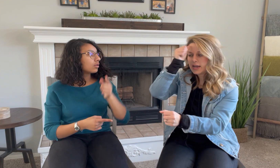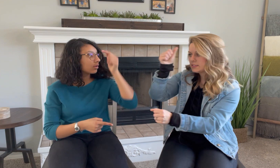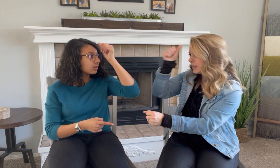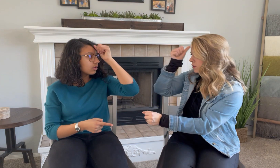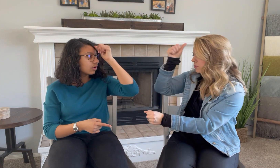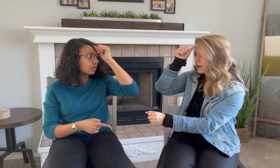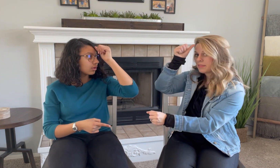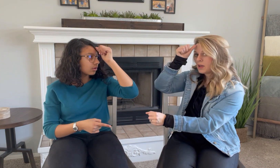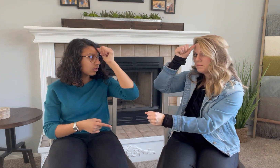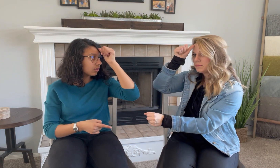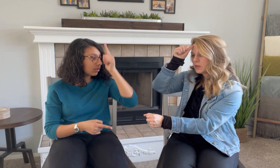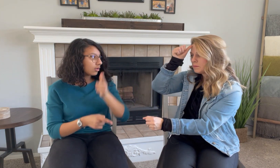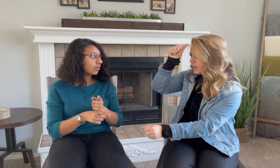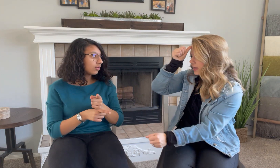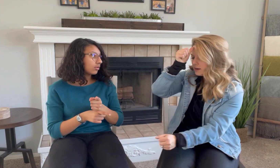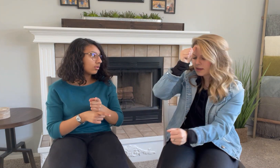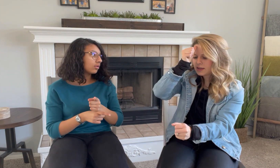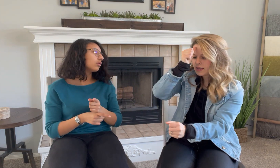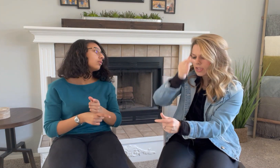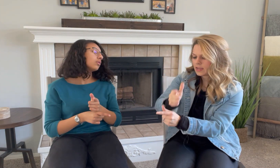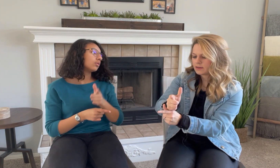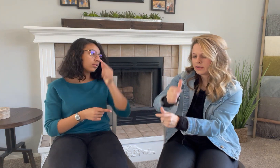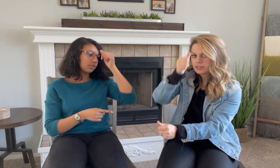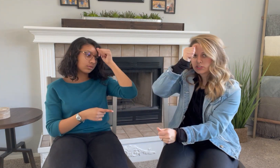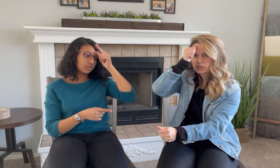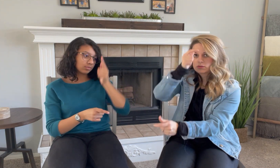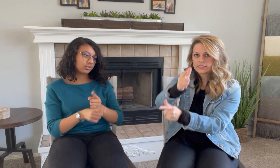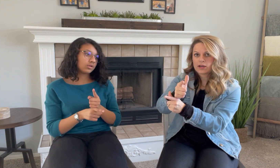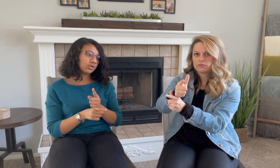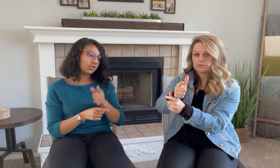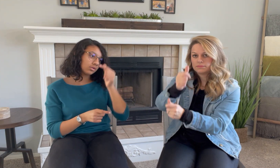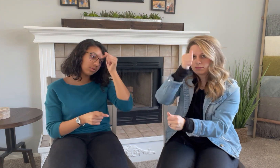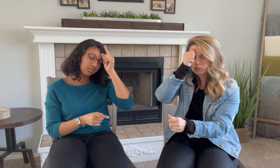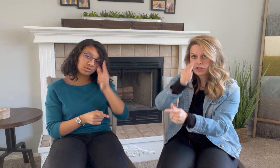I sign it with my thumb on my head, and it just goes down. Brother,